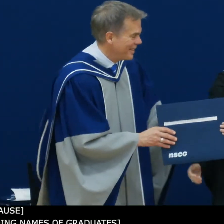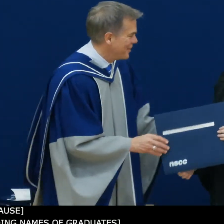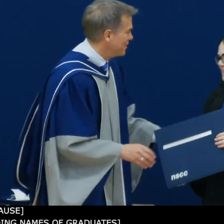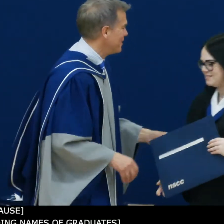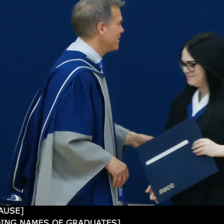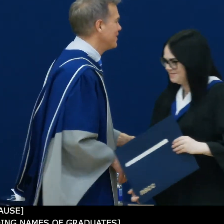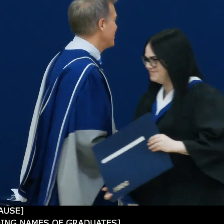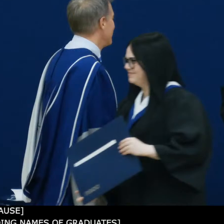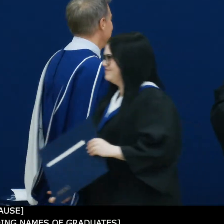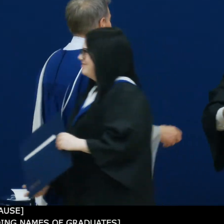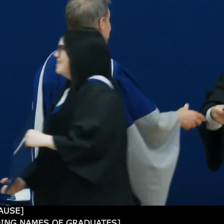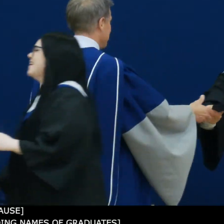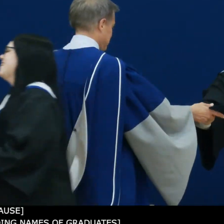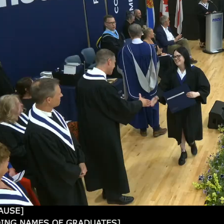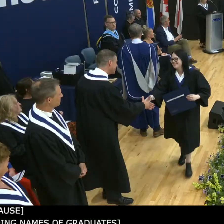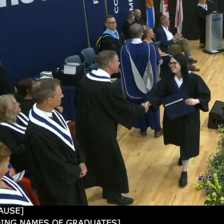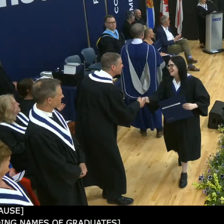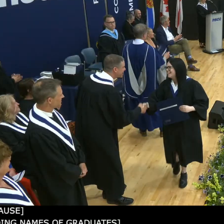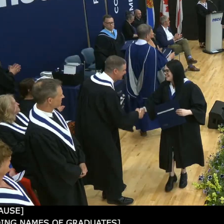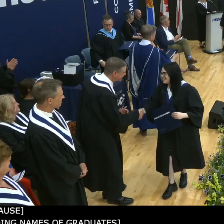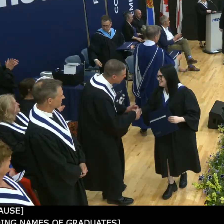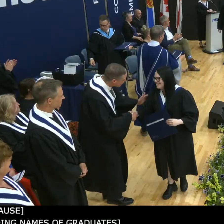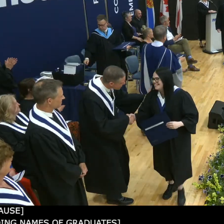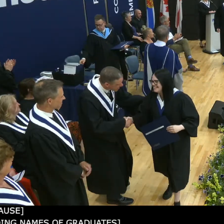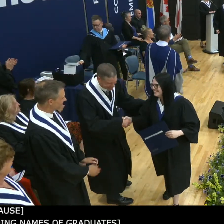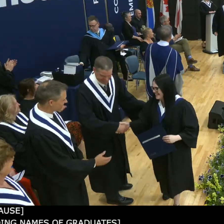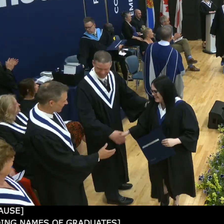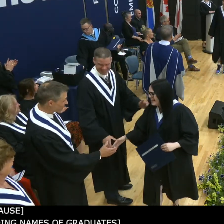Kane Williams Bolter.